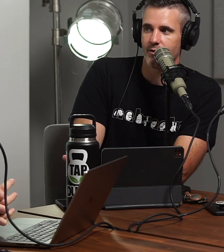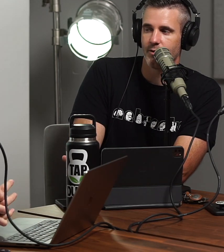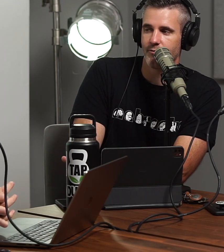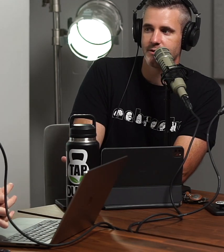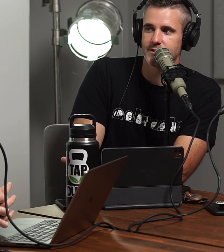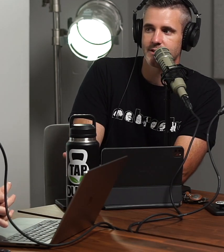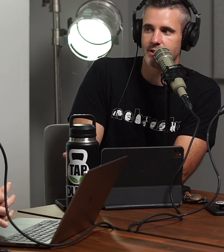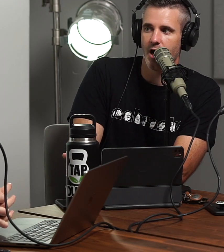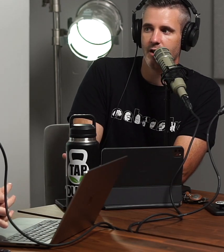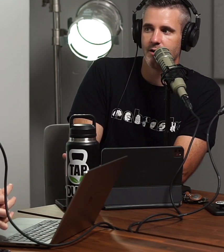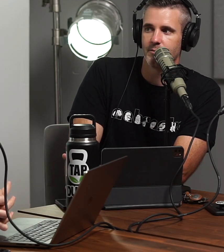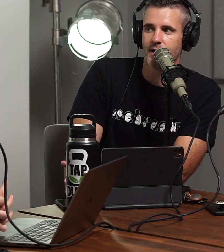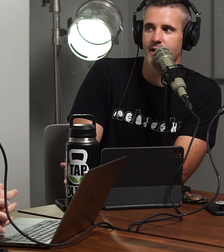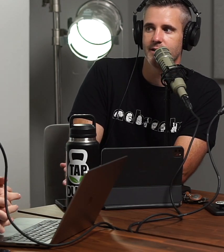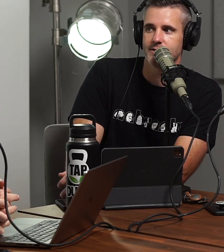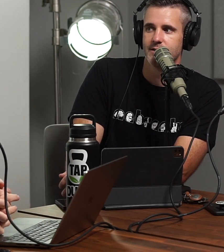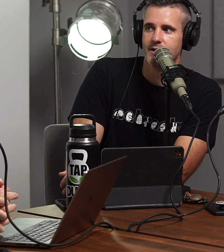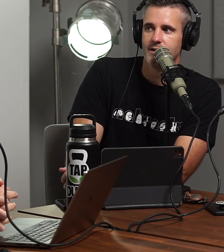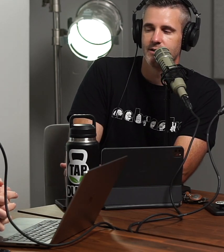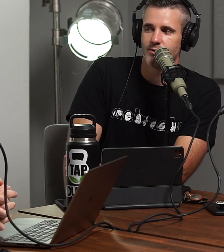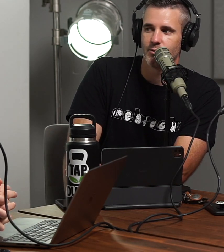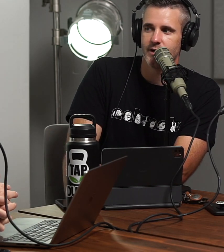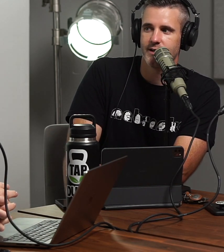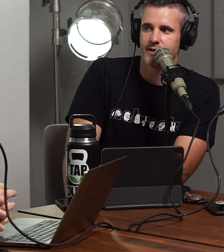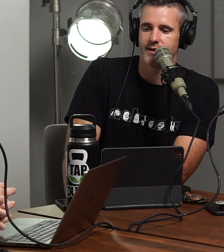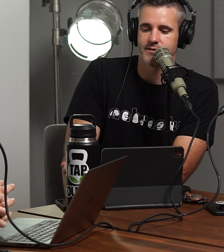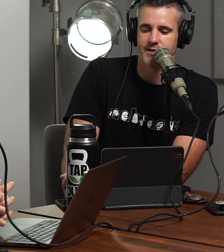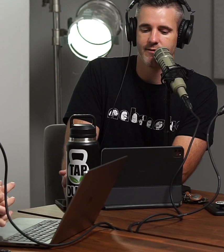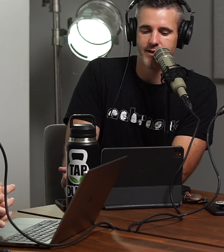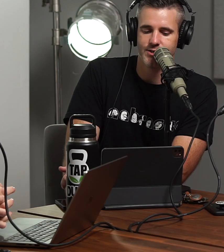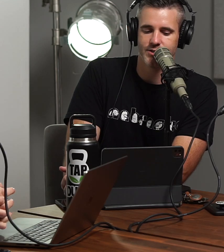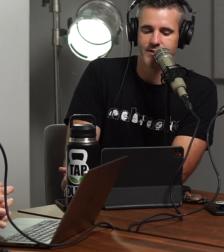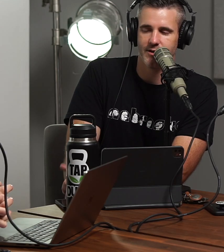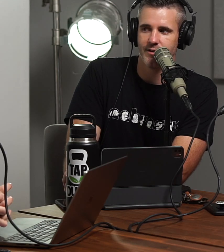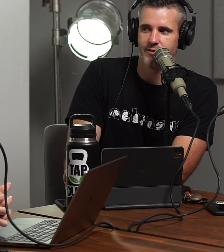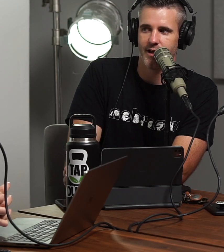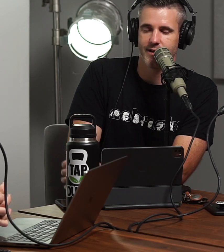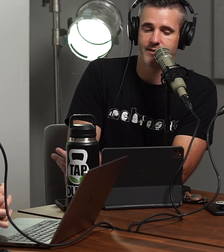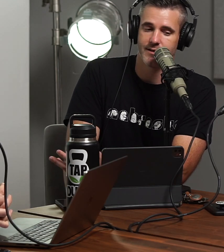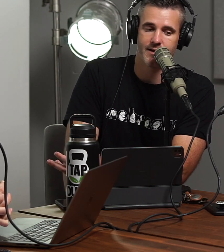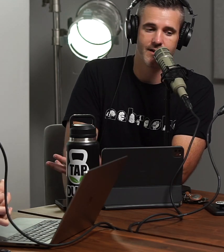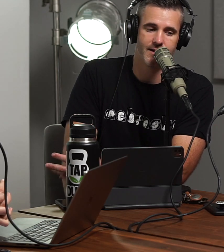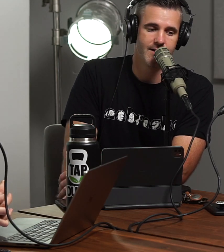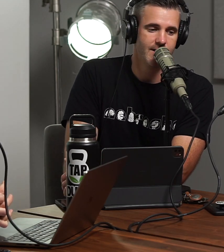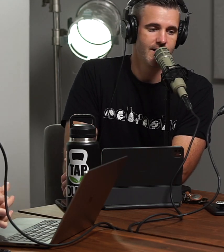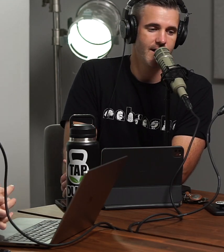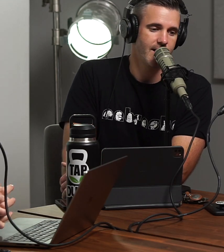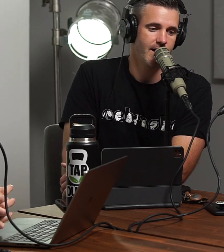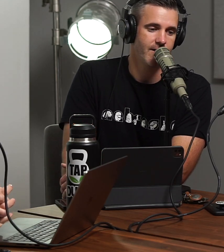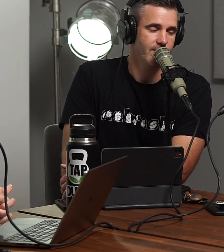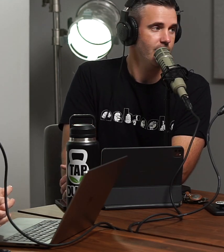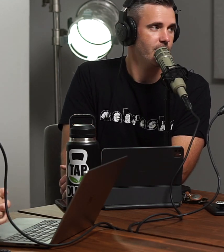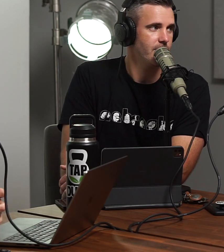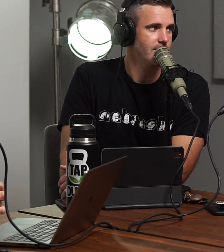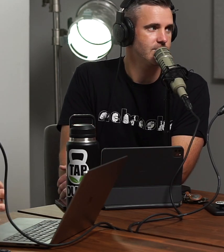references to golem and the ring and salvation and all of that and yeah i don't know maybe that's